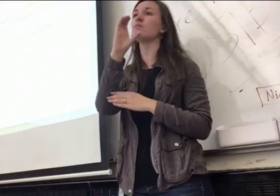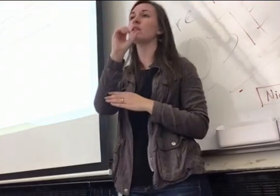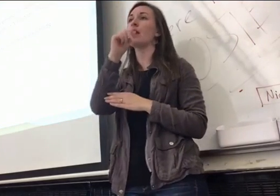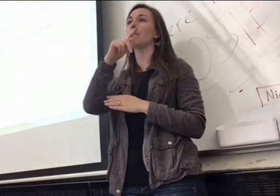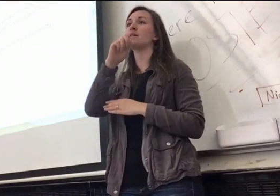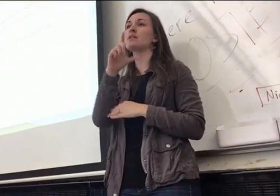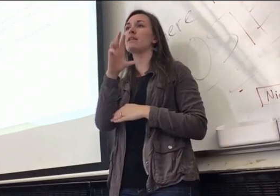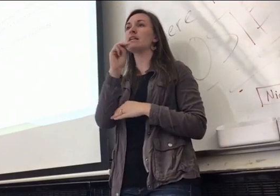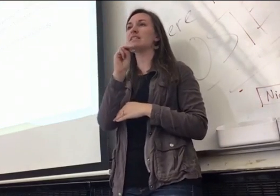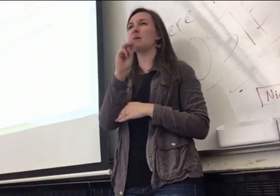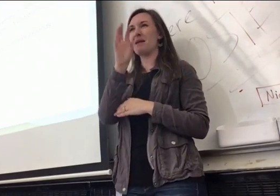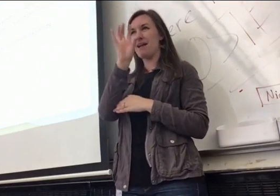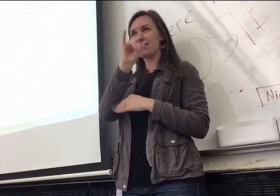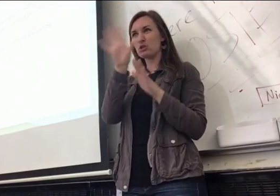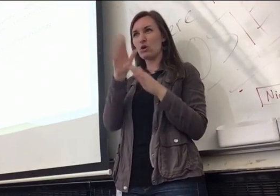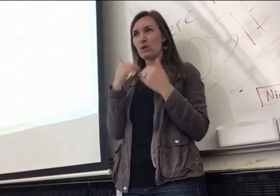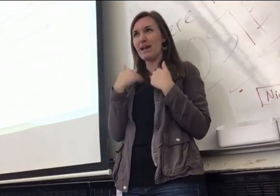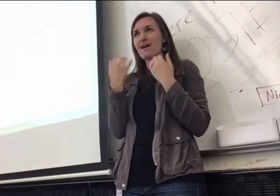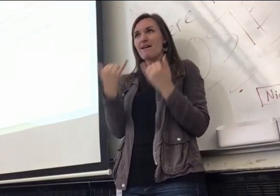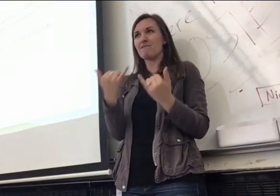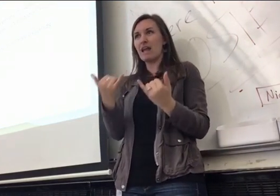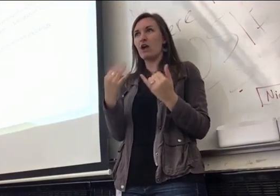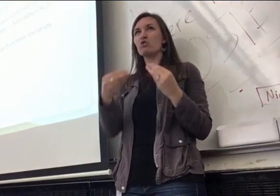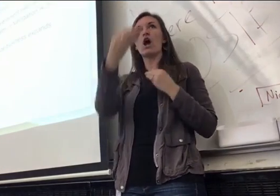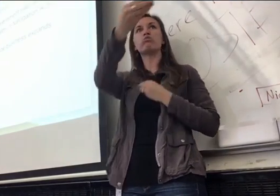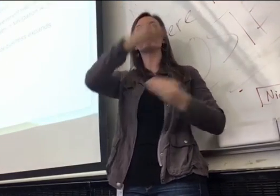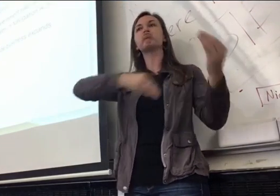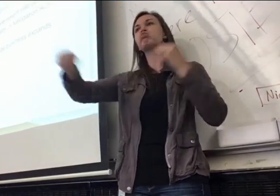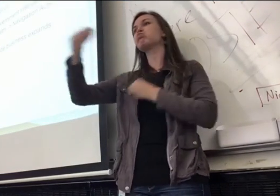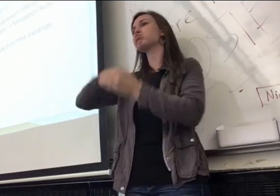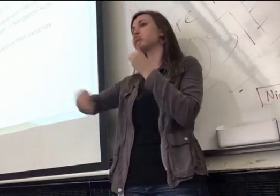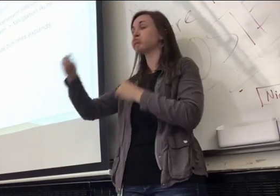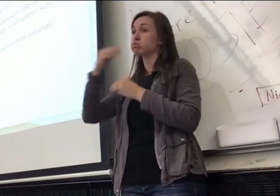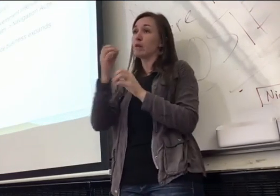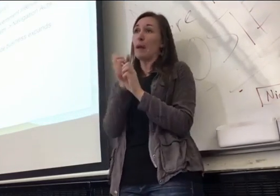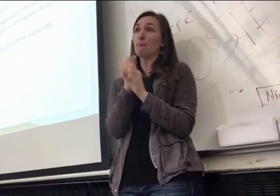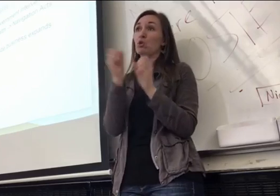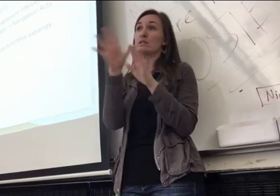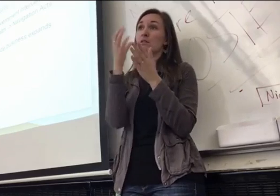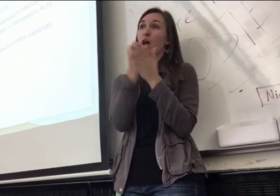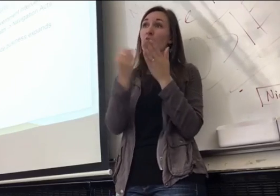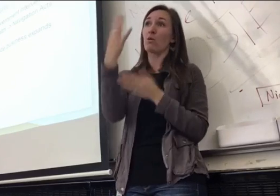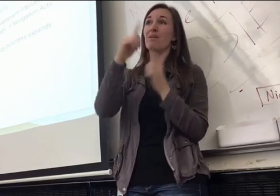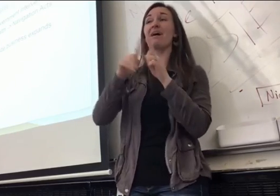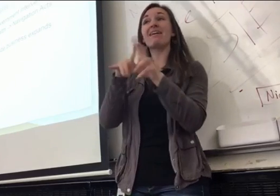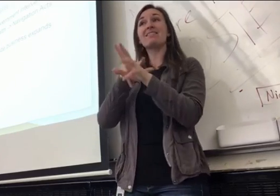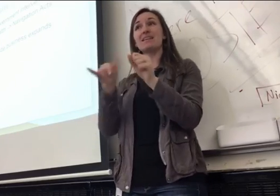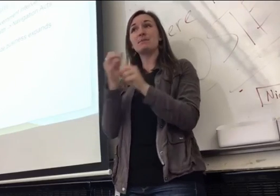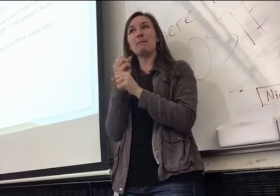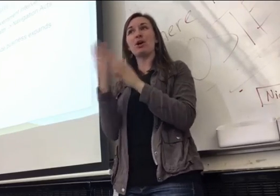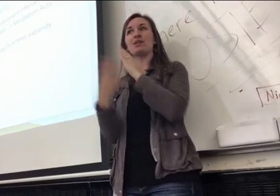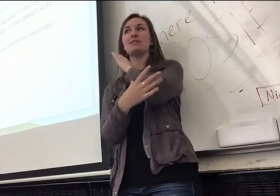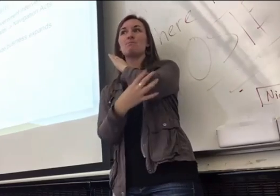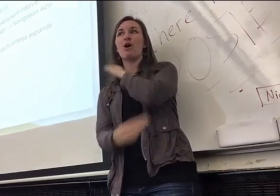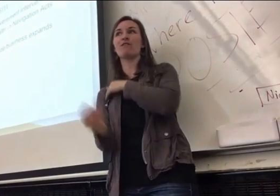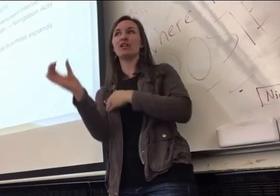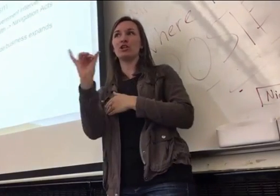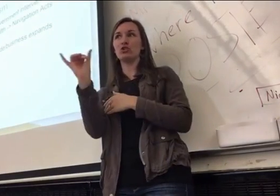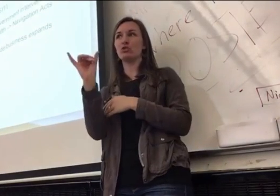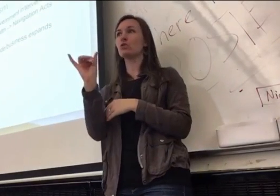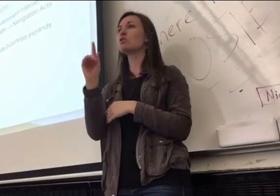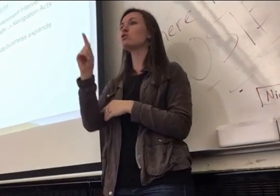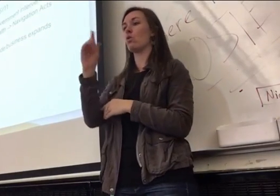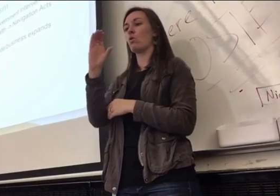It creates mass wealth, but also mass poverty. Draw a line right above capitalism